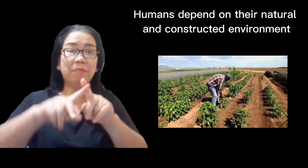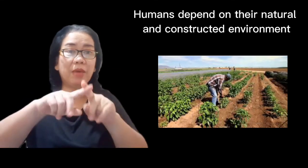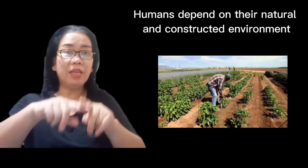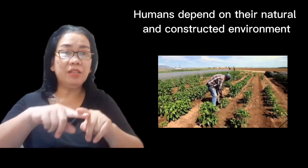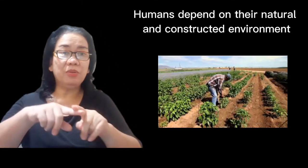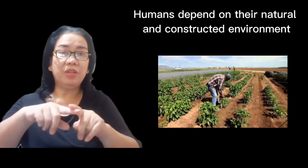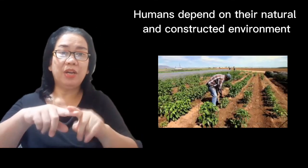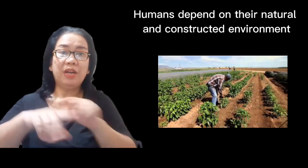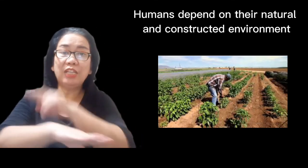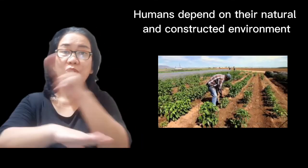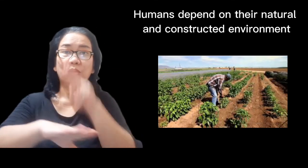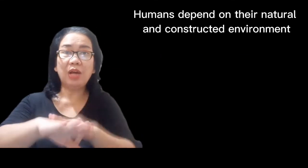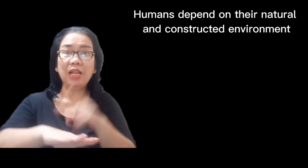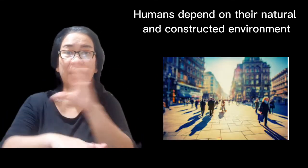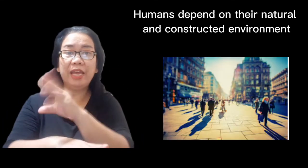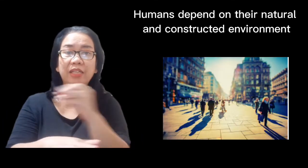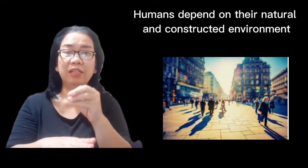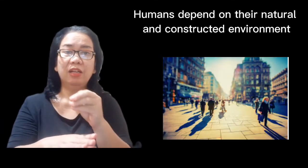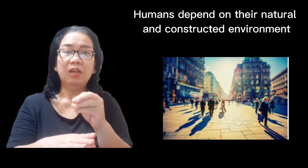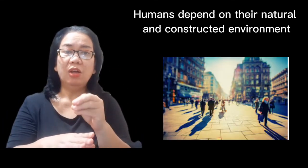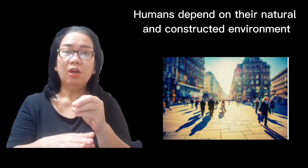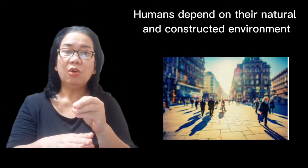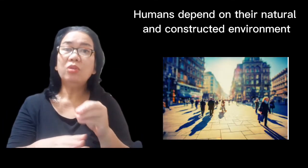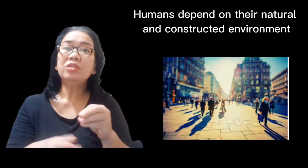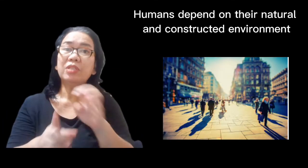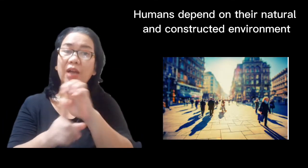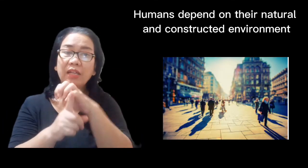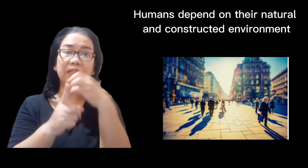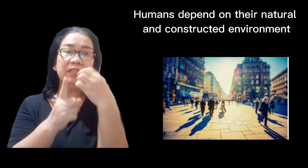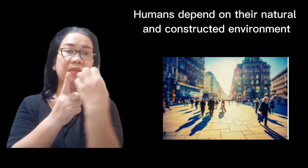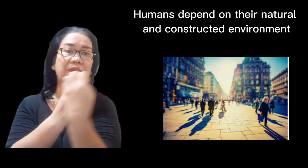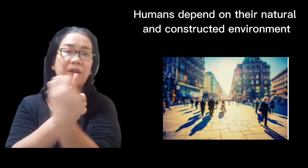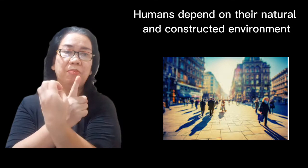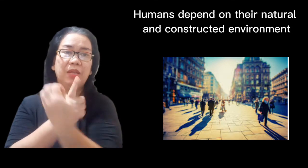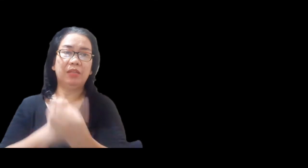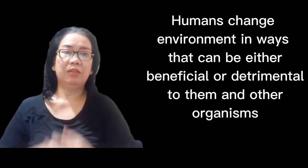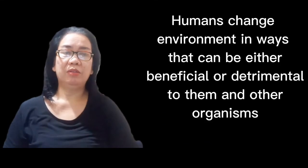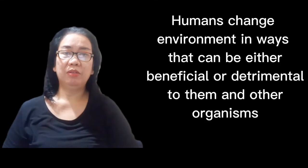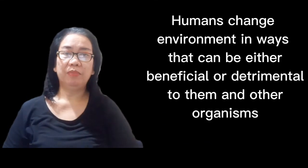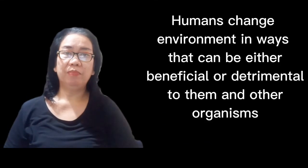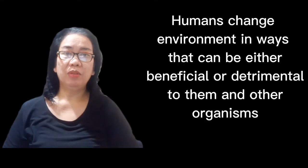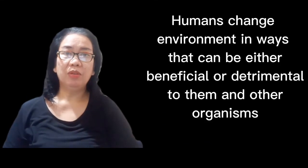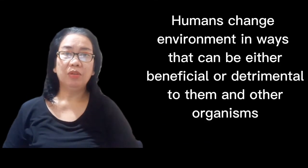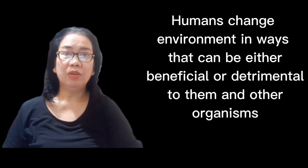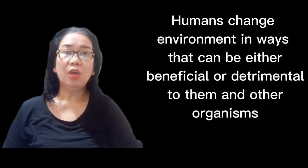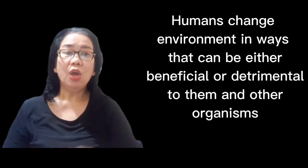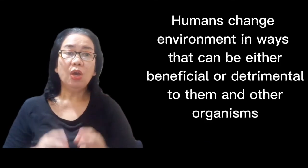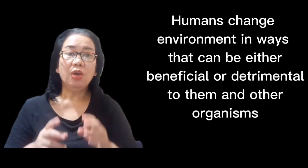Humans depend on their natural and constructed environment.